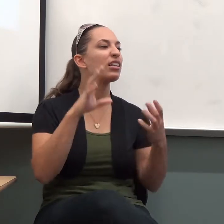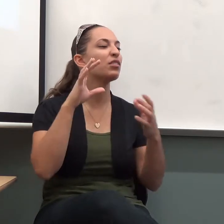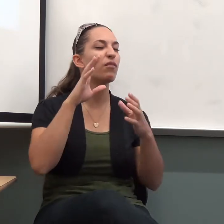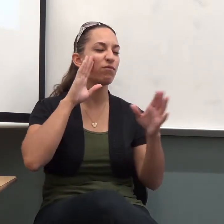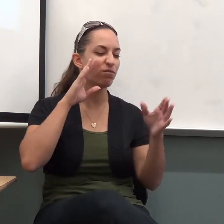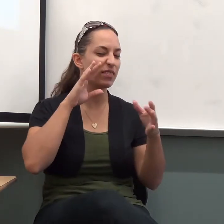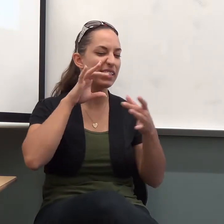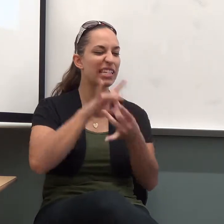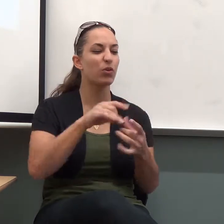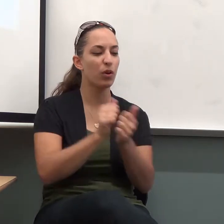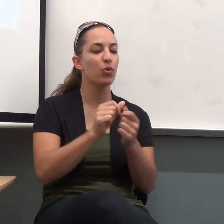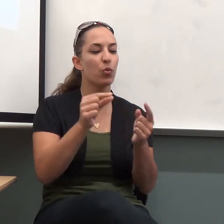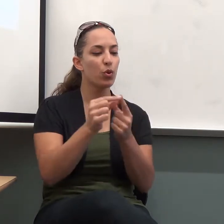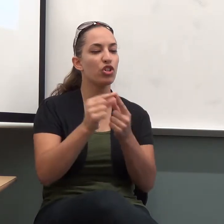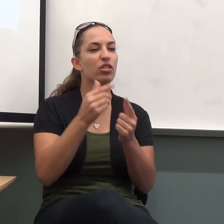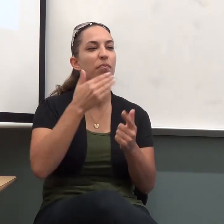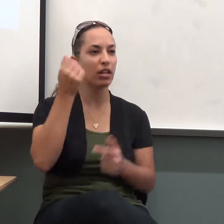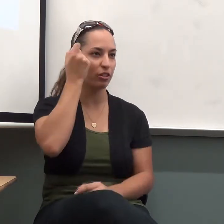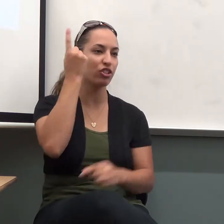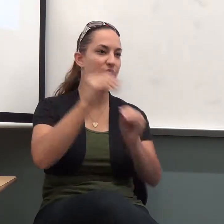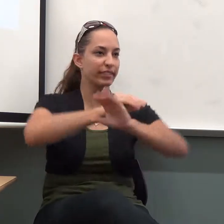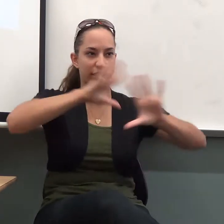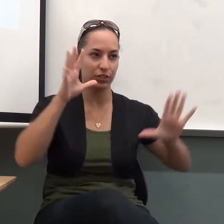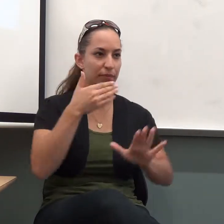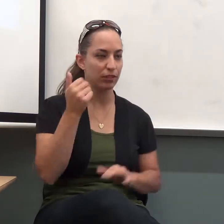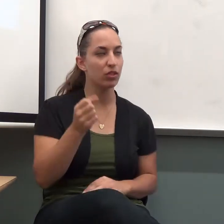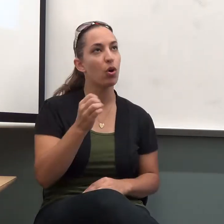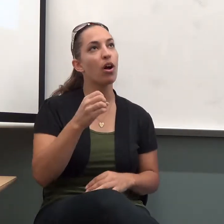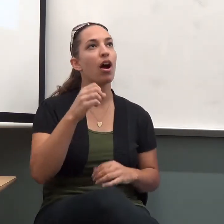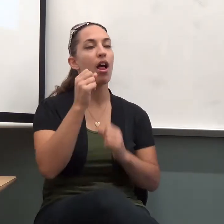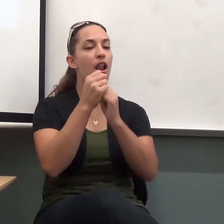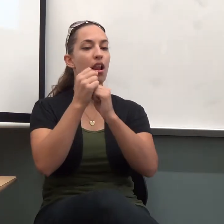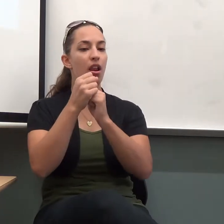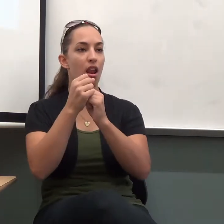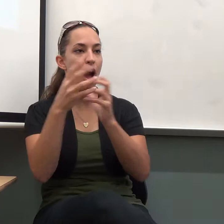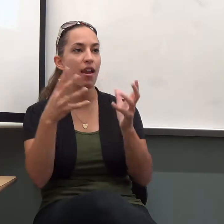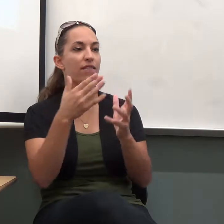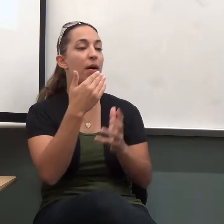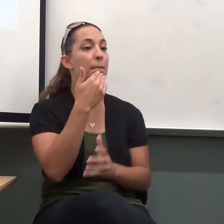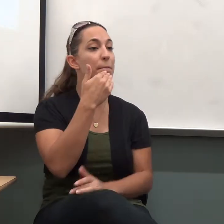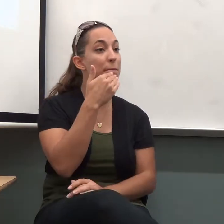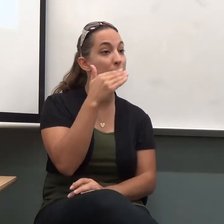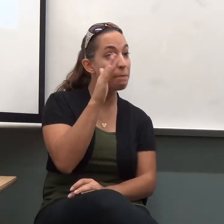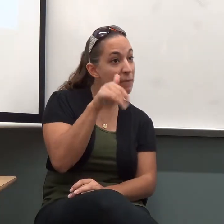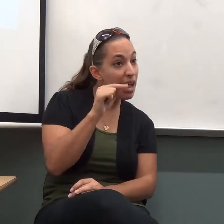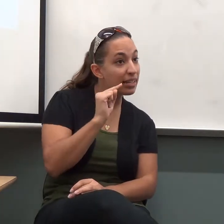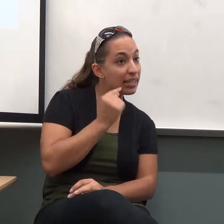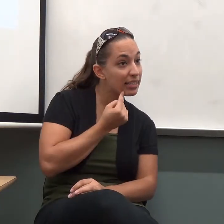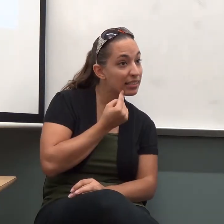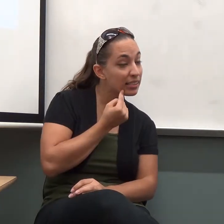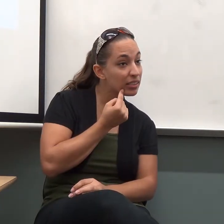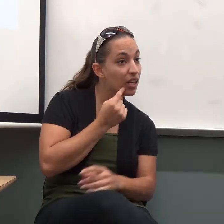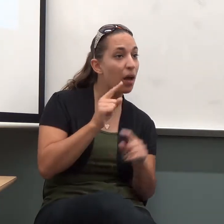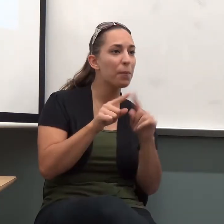better. A lot of bad candy. Strangers give big candy. All after this, I don't want to. But then there's a problem with the word